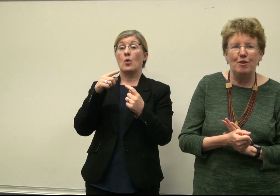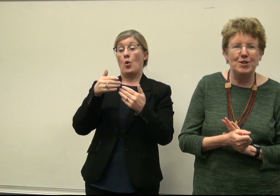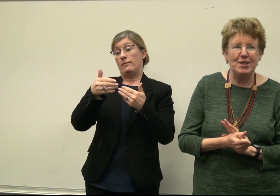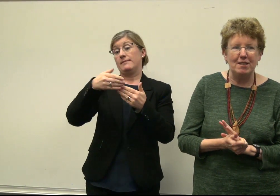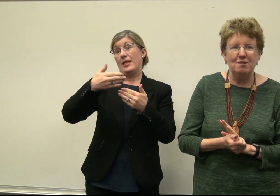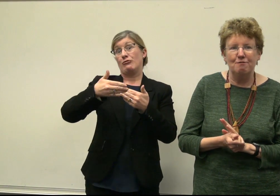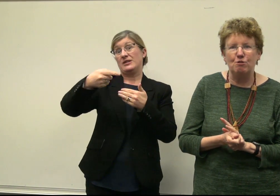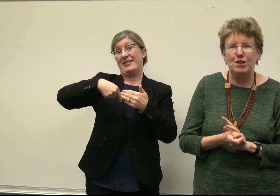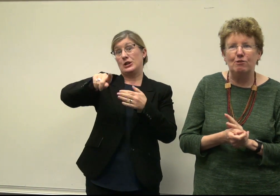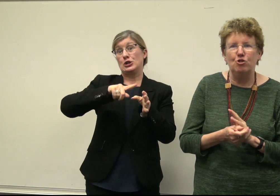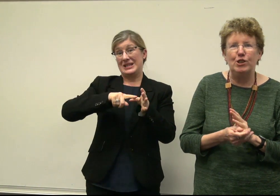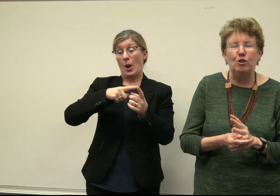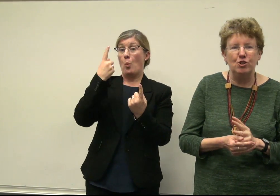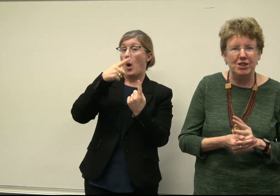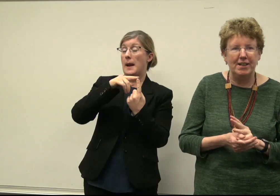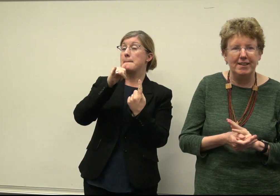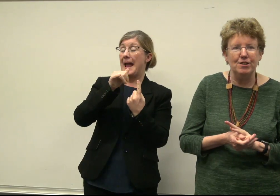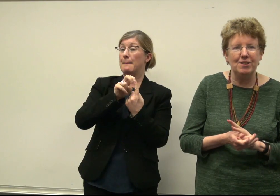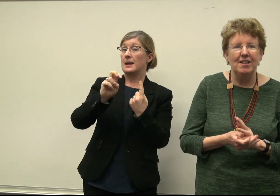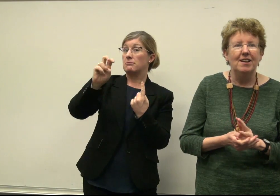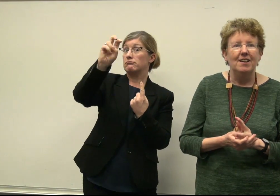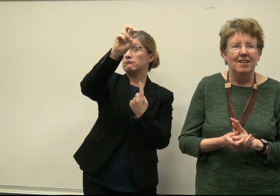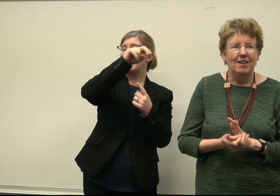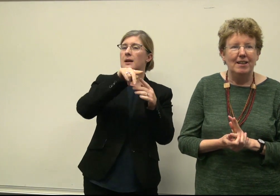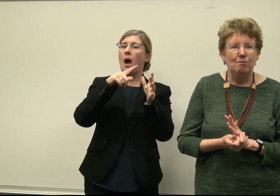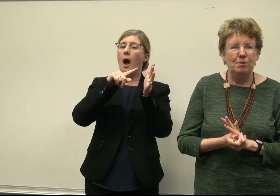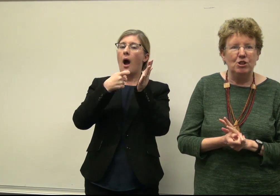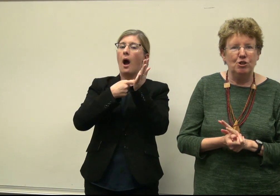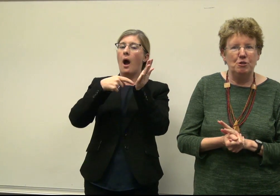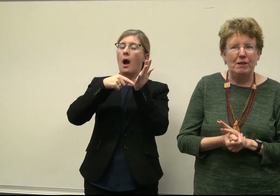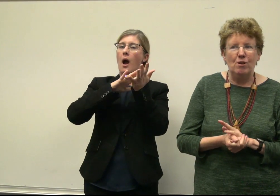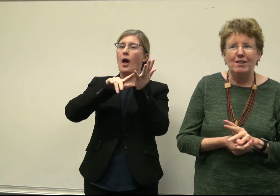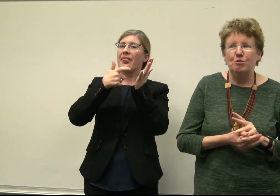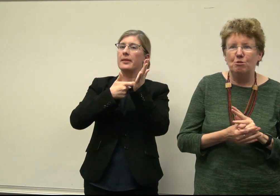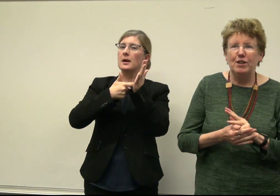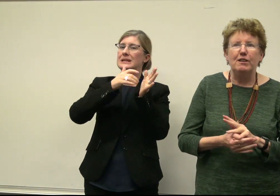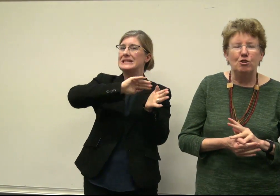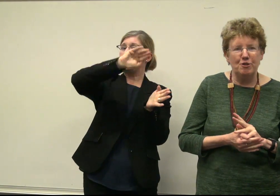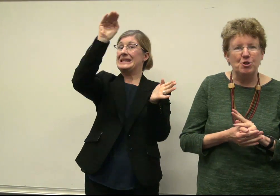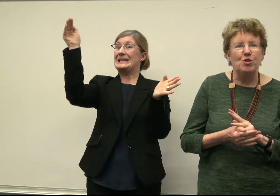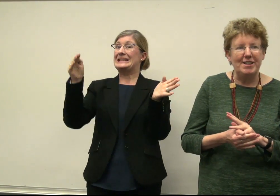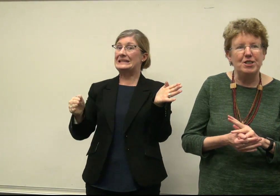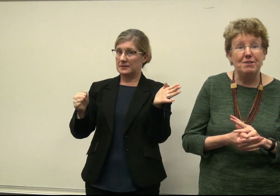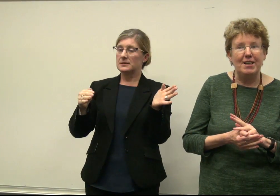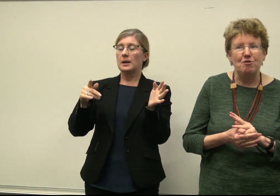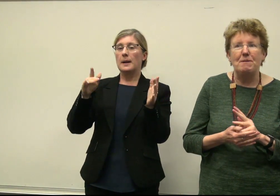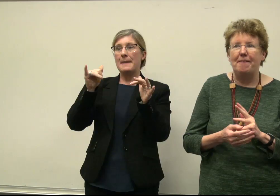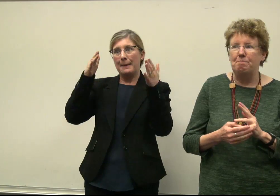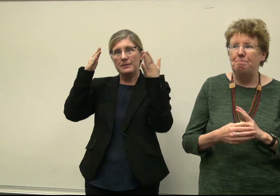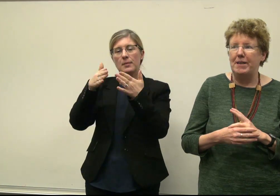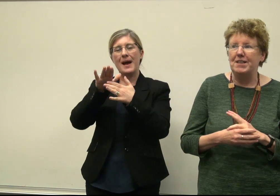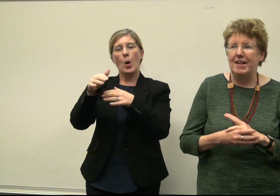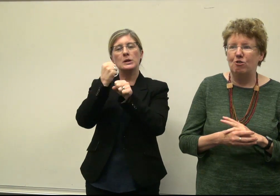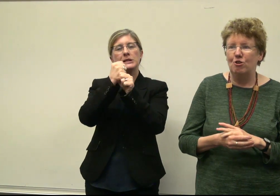on Arthur's Seat, focusing on geology signs, because you know there's been quite a lot of work going on at the Scottish Sensory Centre about